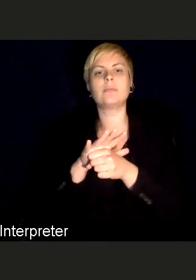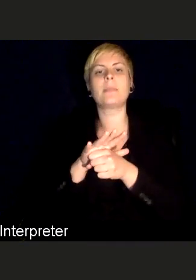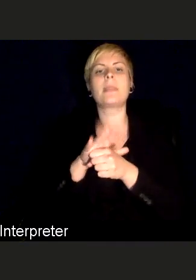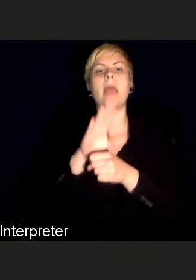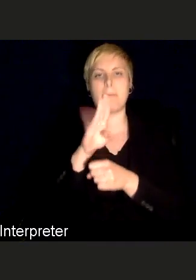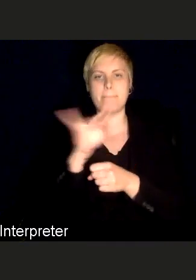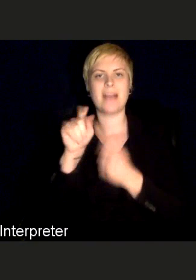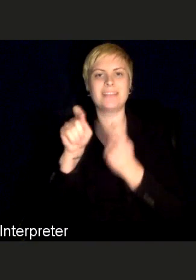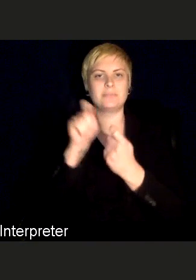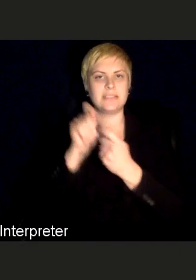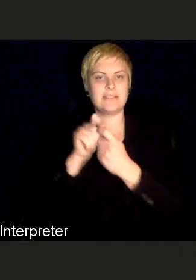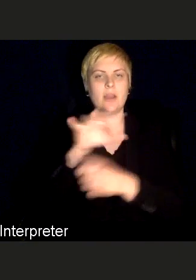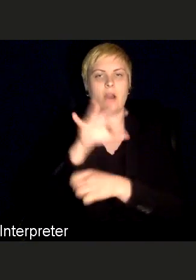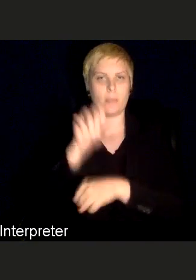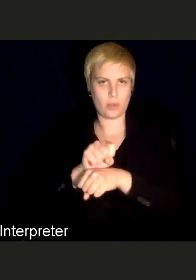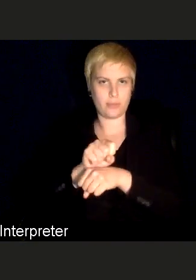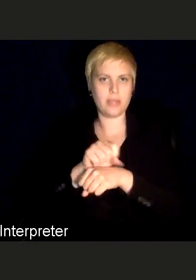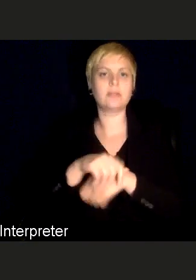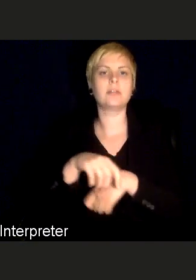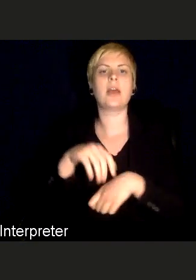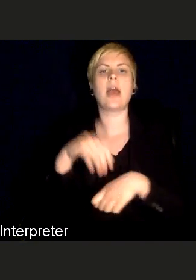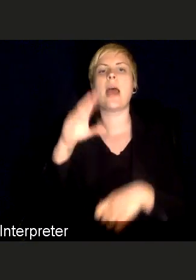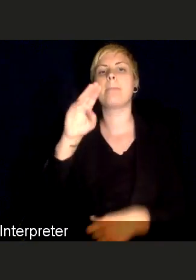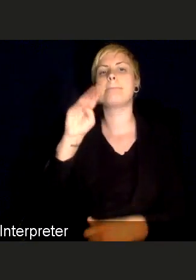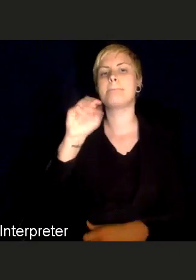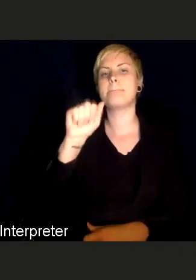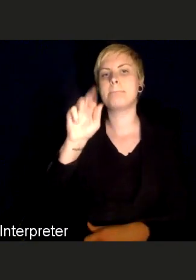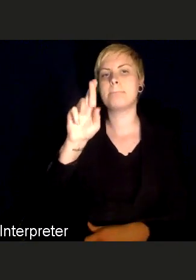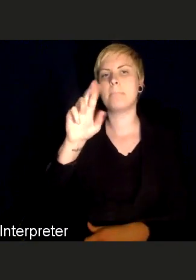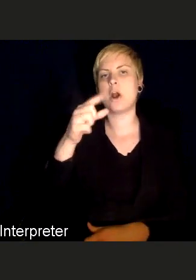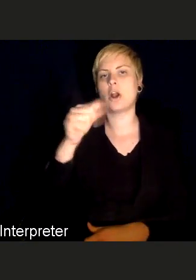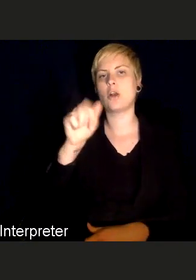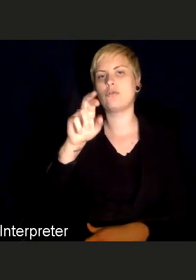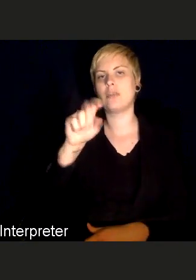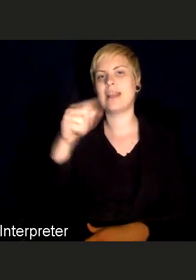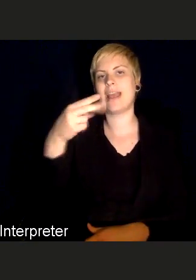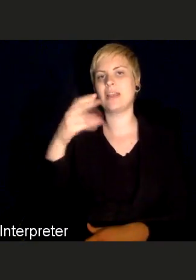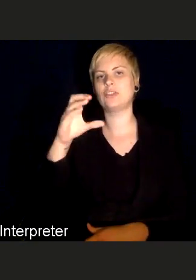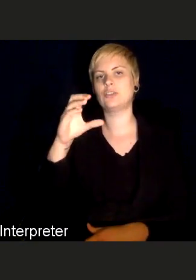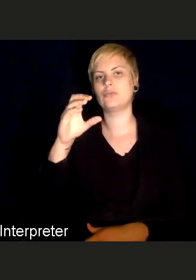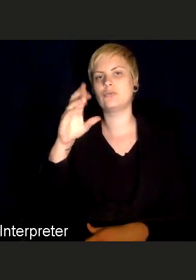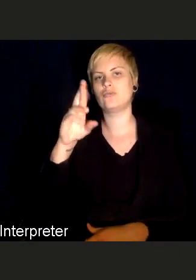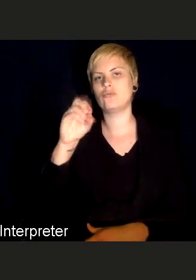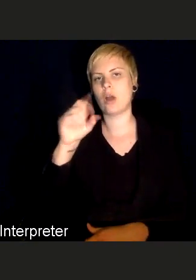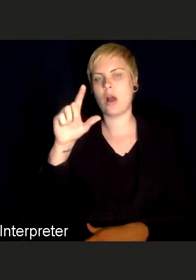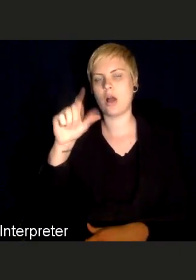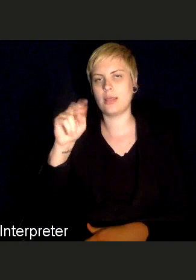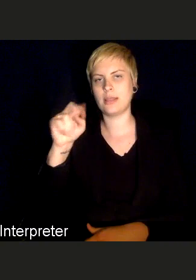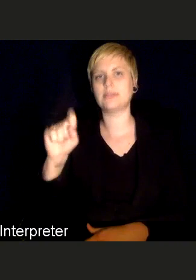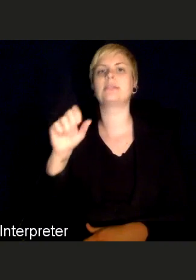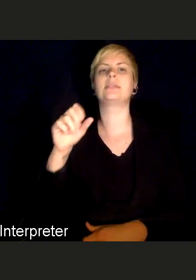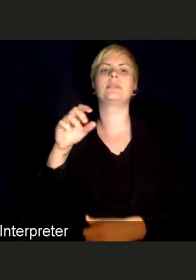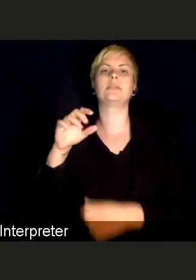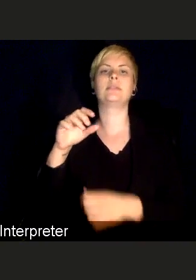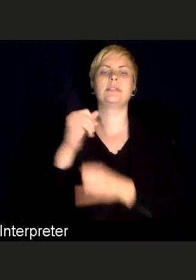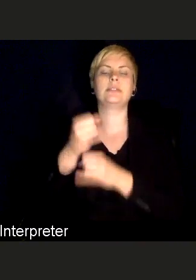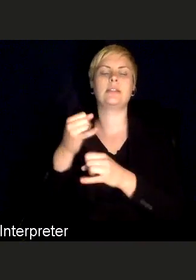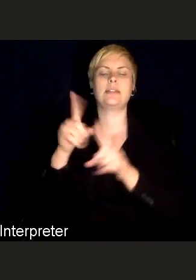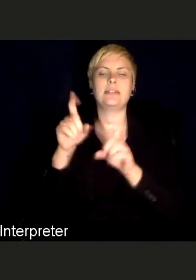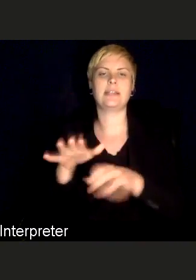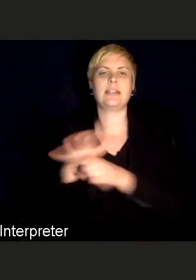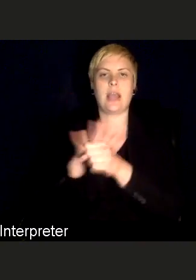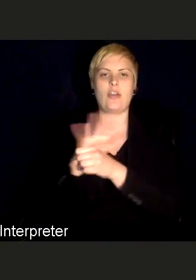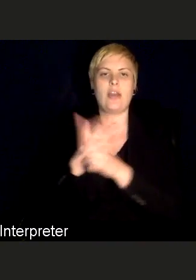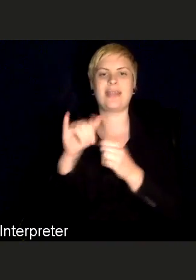prescription and schedule at our Margaret H. Rollins Lewis campus. That's our most limited testing availability.